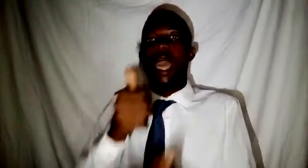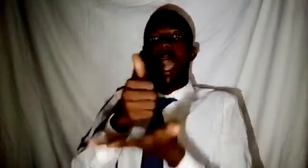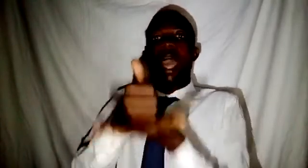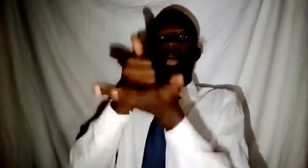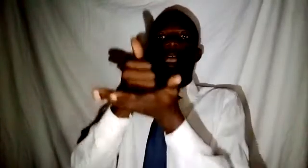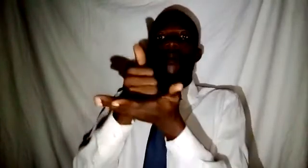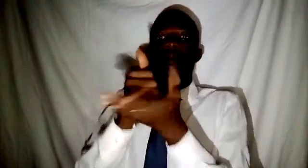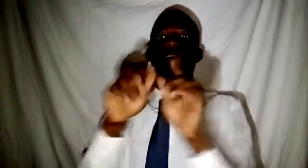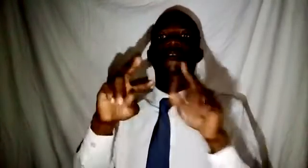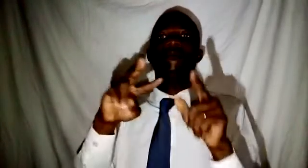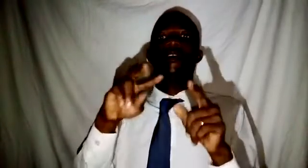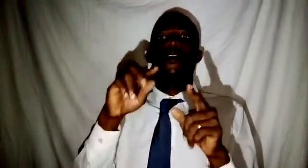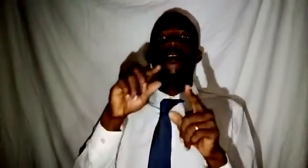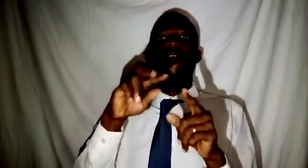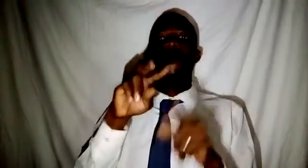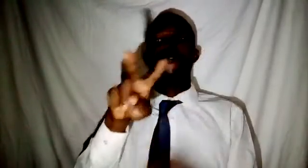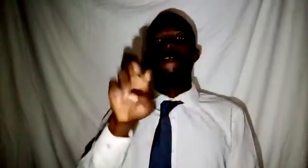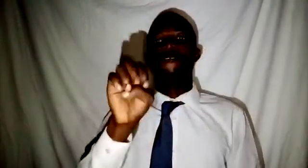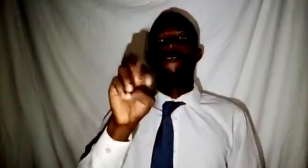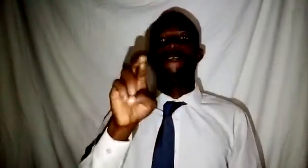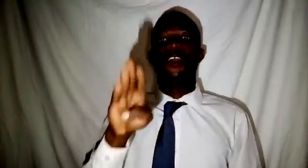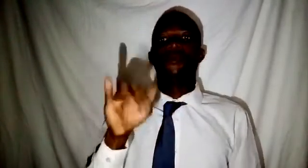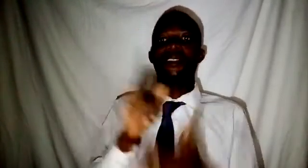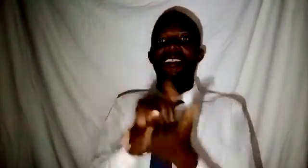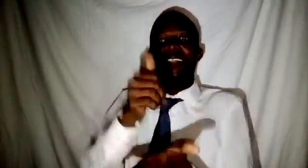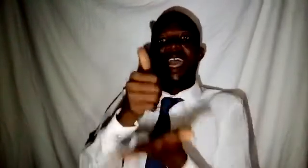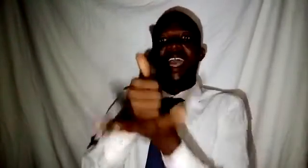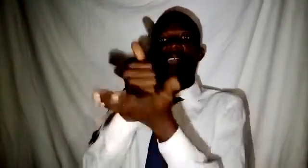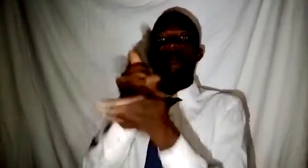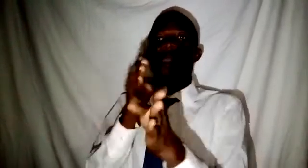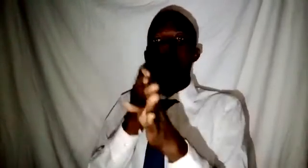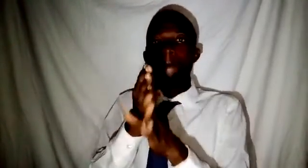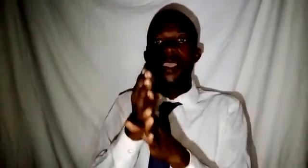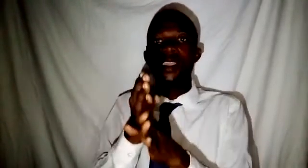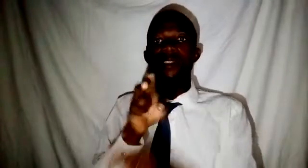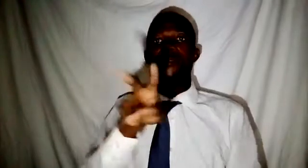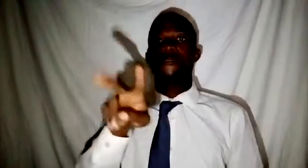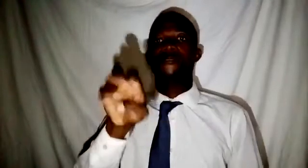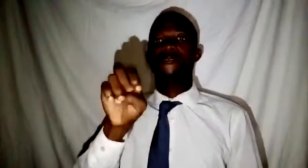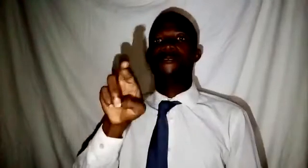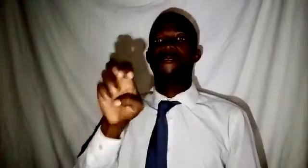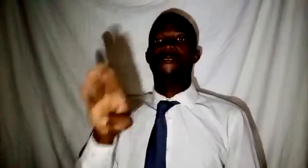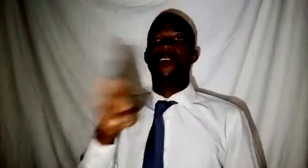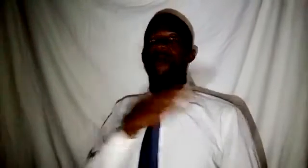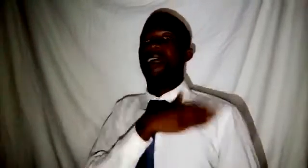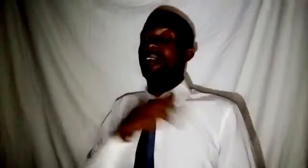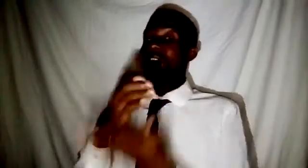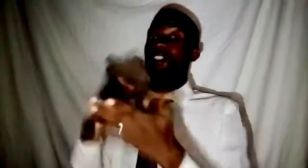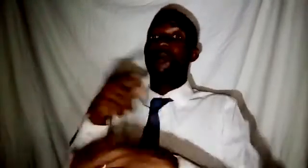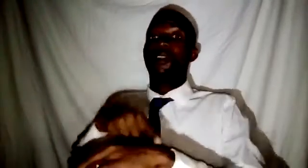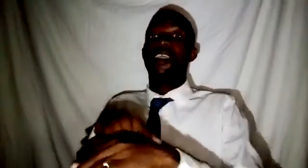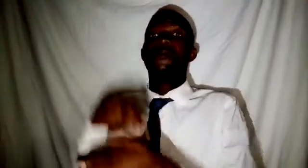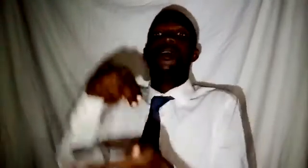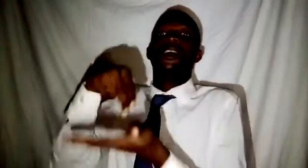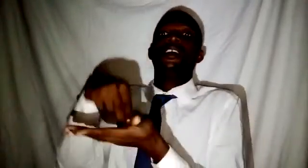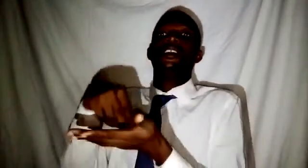always assists the main verb and can sometimes stand alone in a